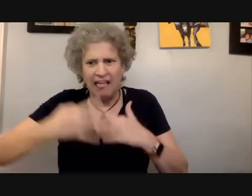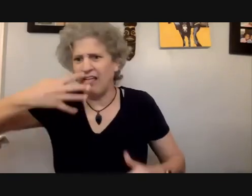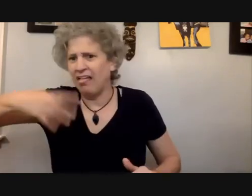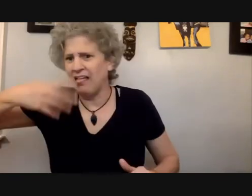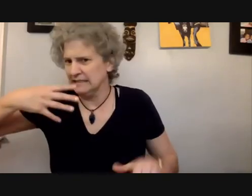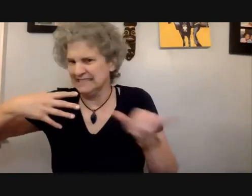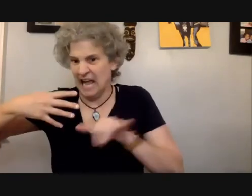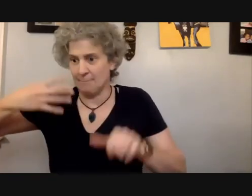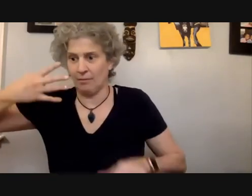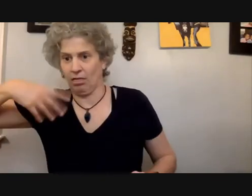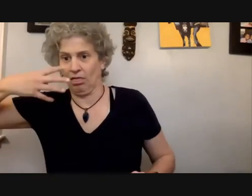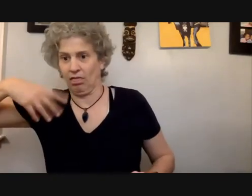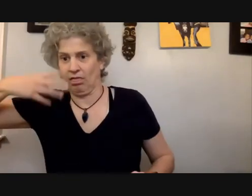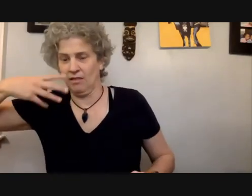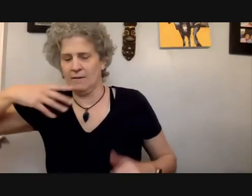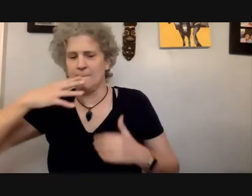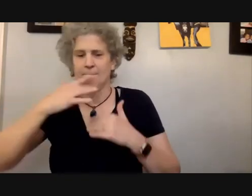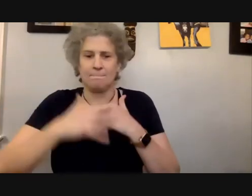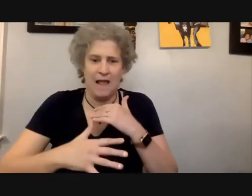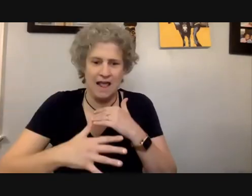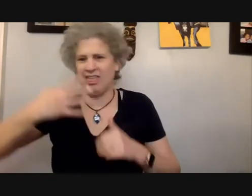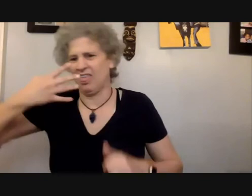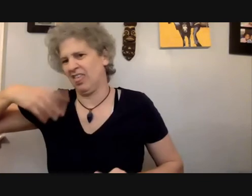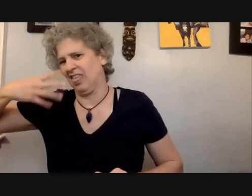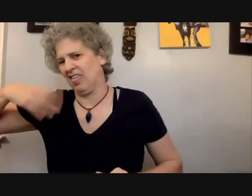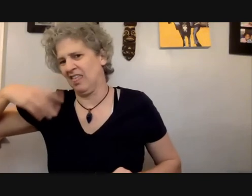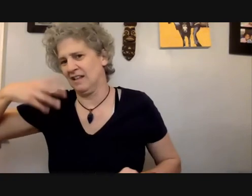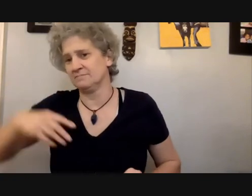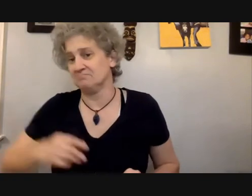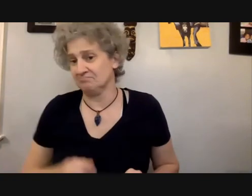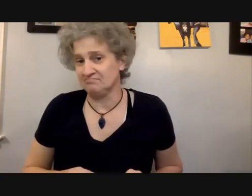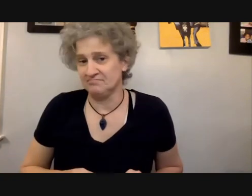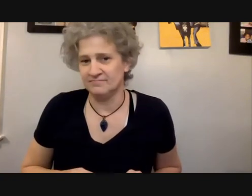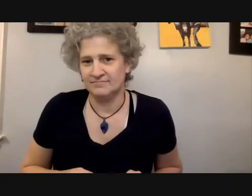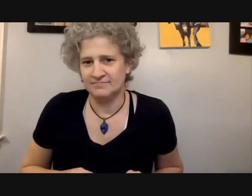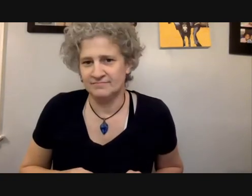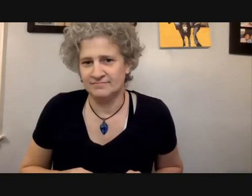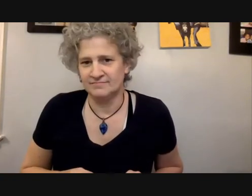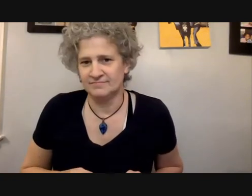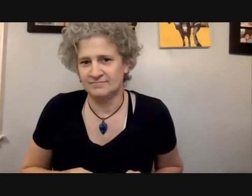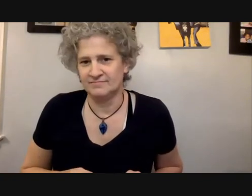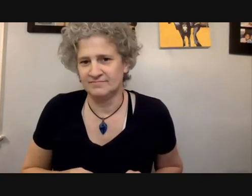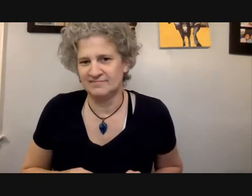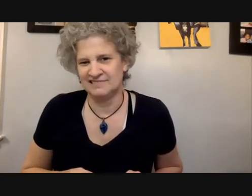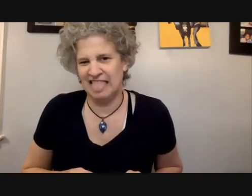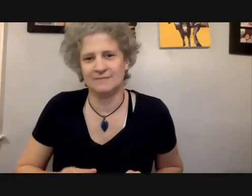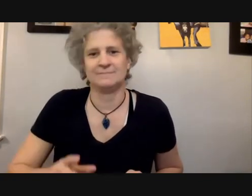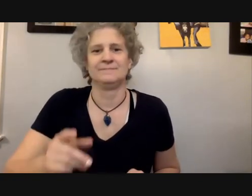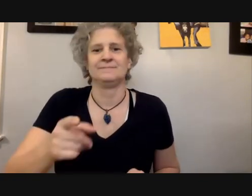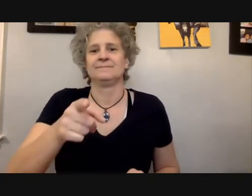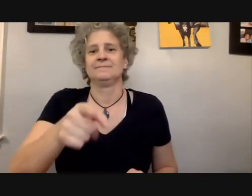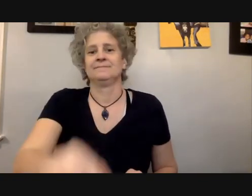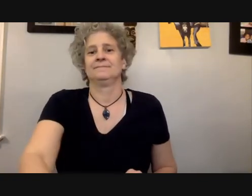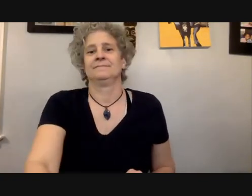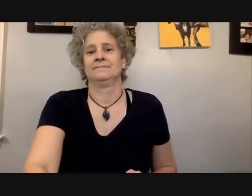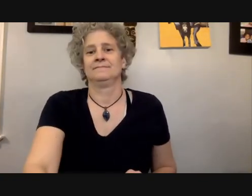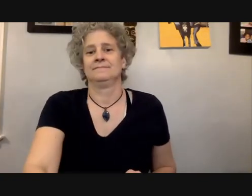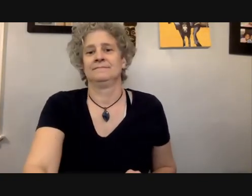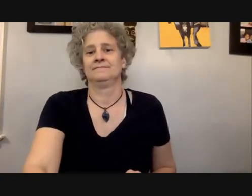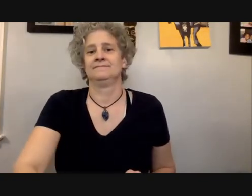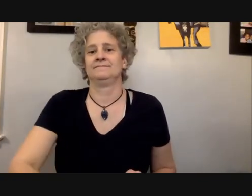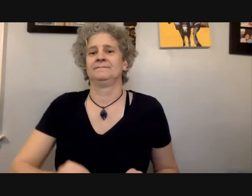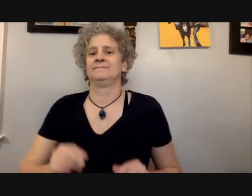Okay, so you distinguish that by using the sign for blood. So the classifier of, running, the fluid running from the nose is the same,